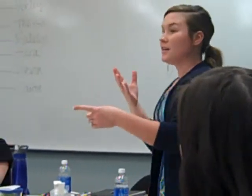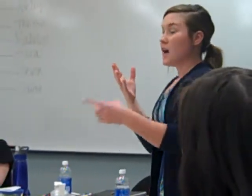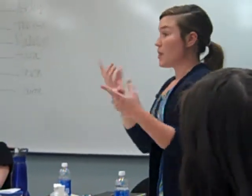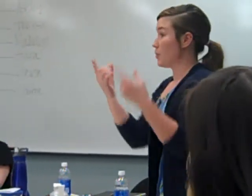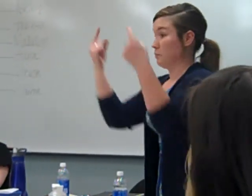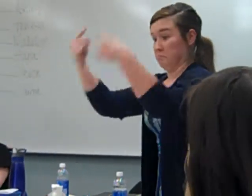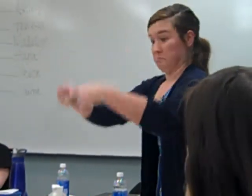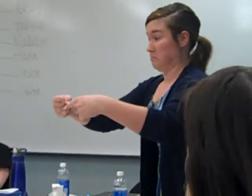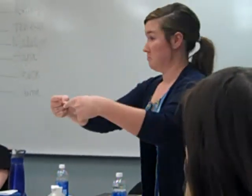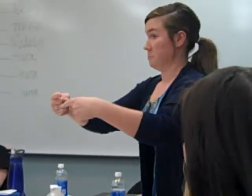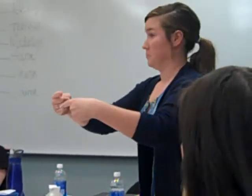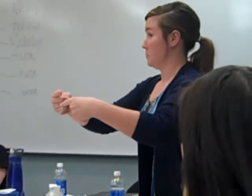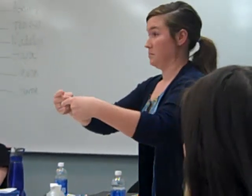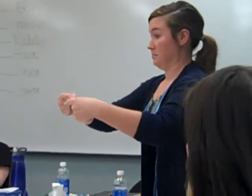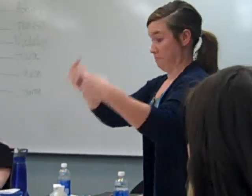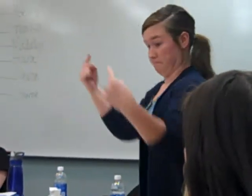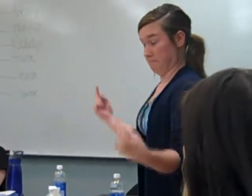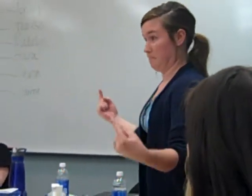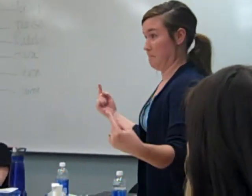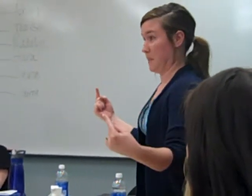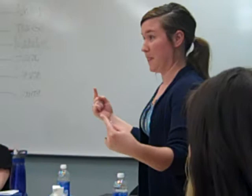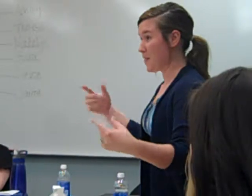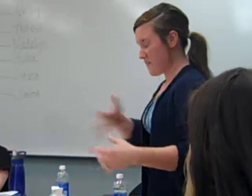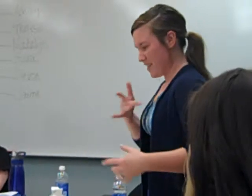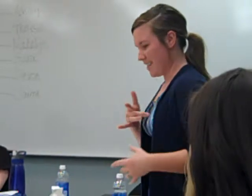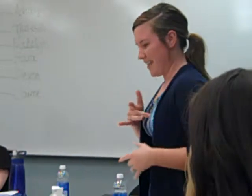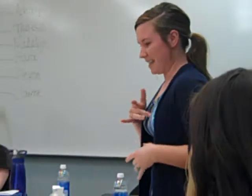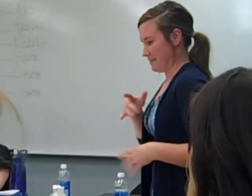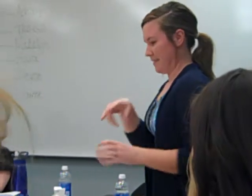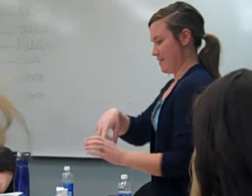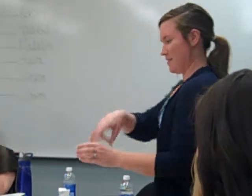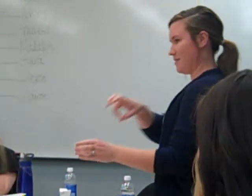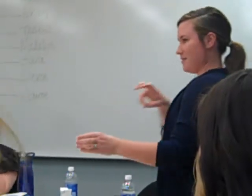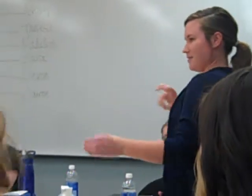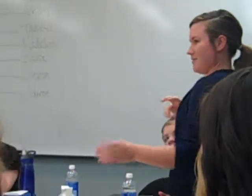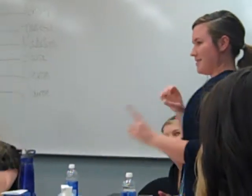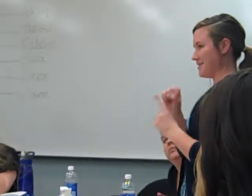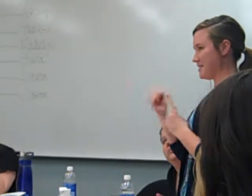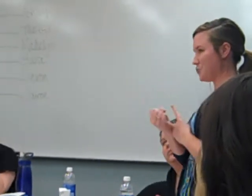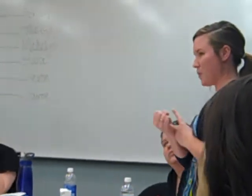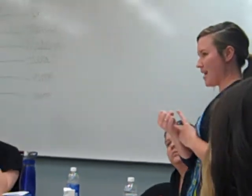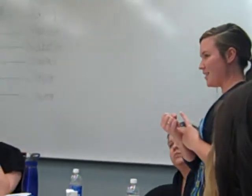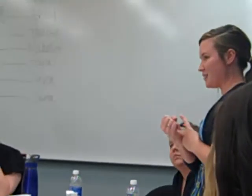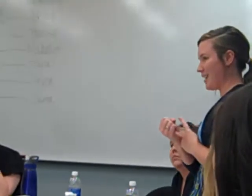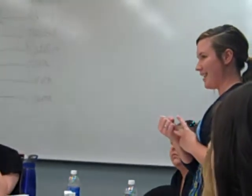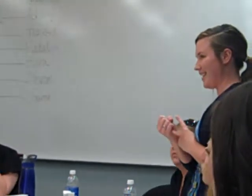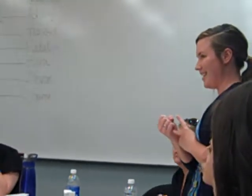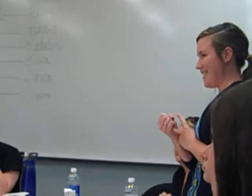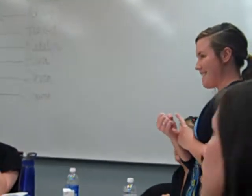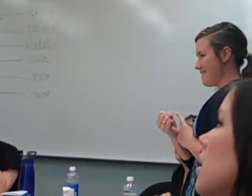kids? Is there something where you just disagree and you feel like you need to step back out of that